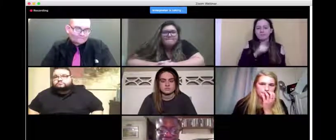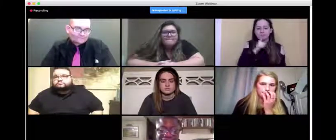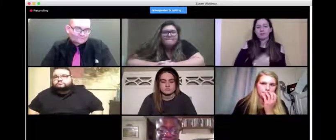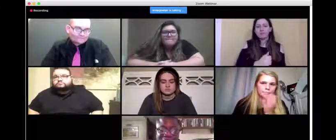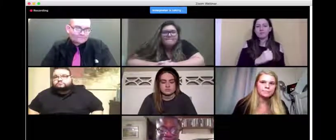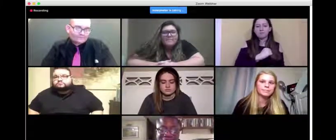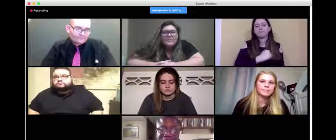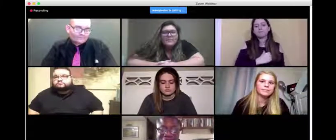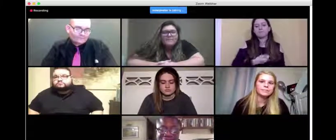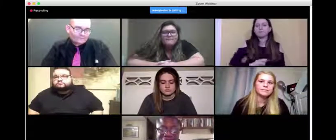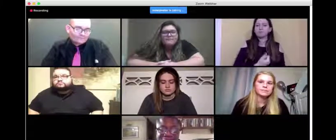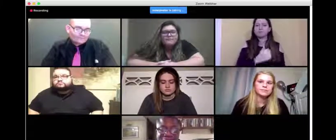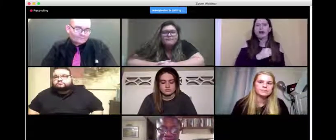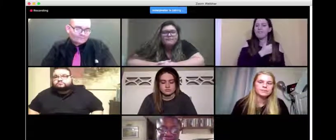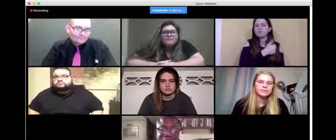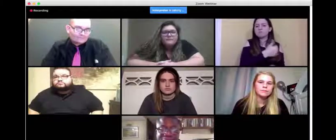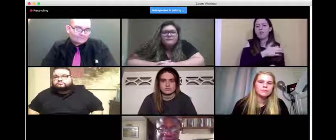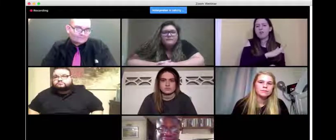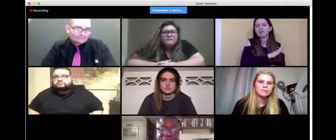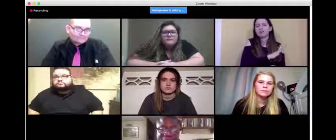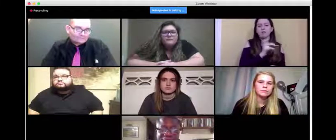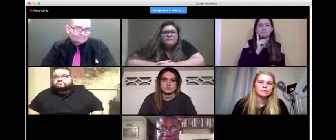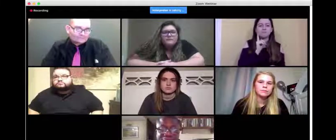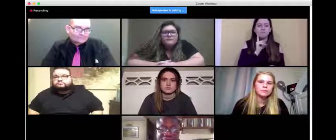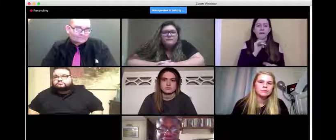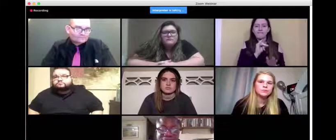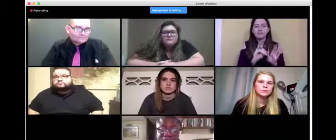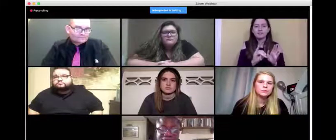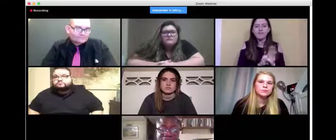great deaf